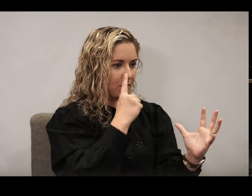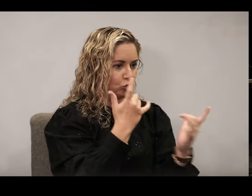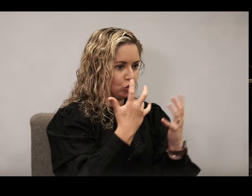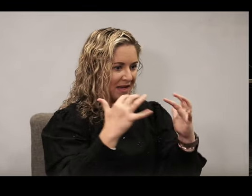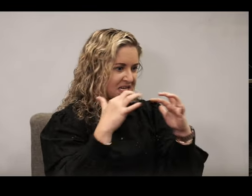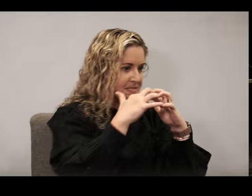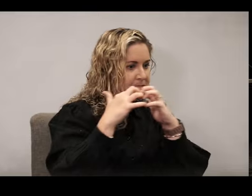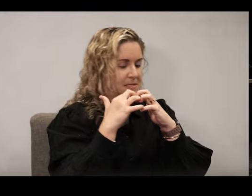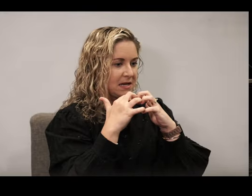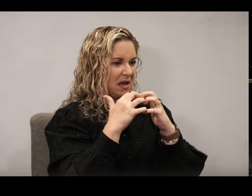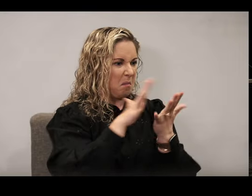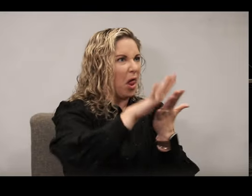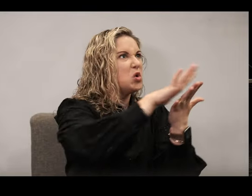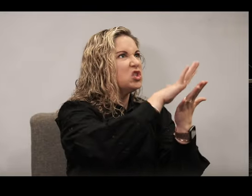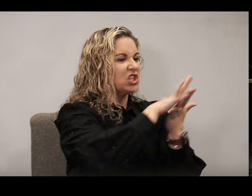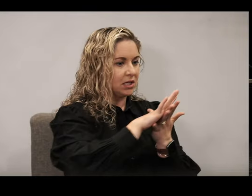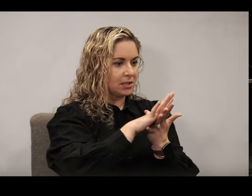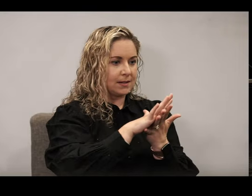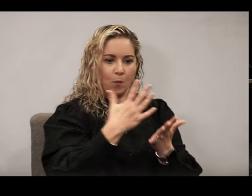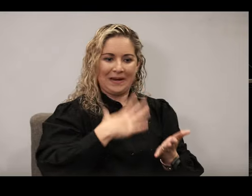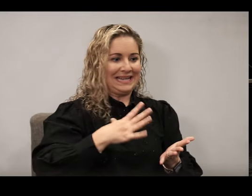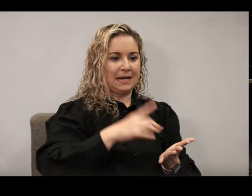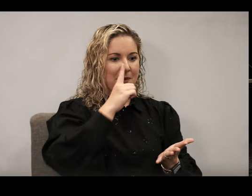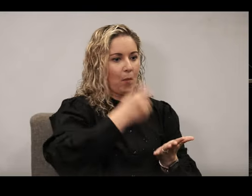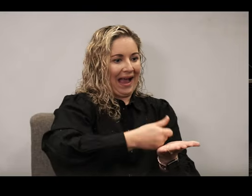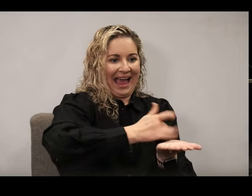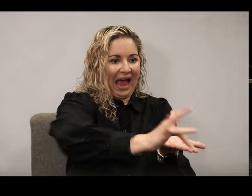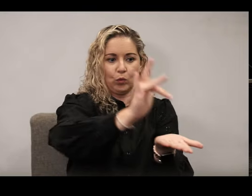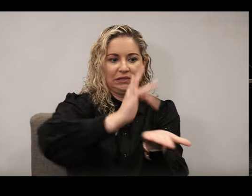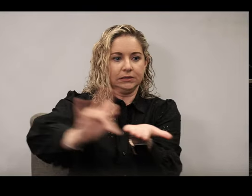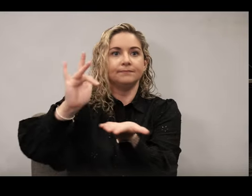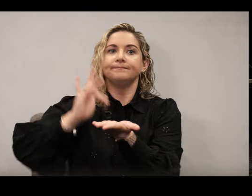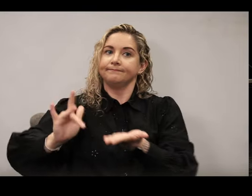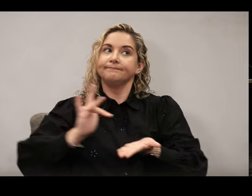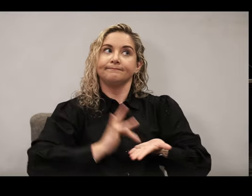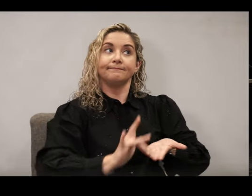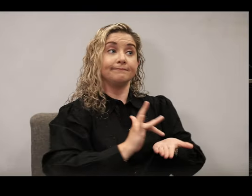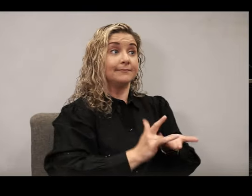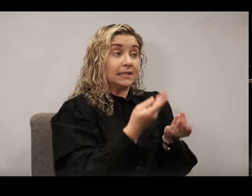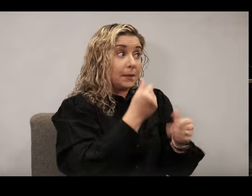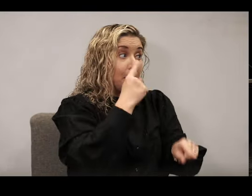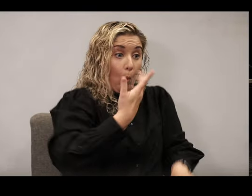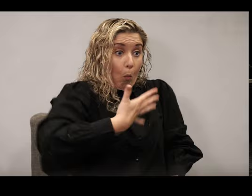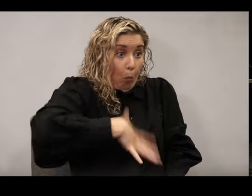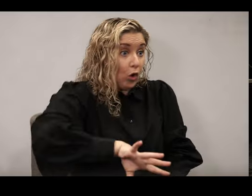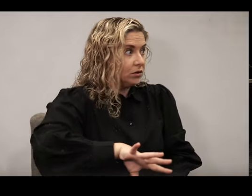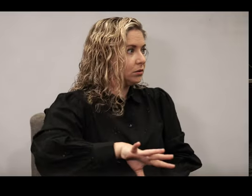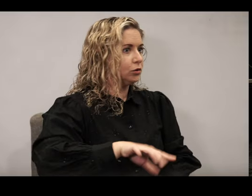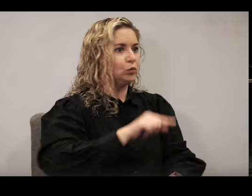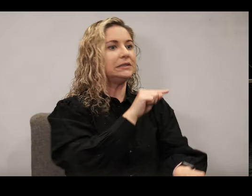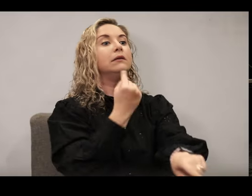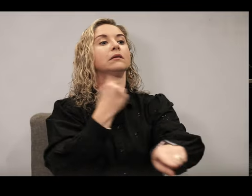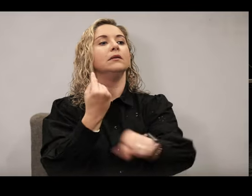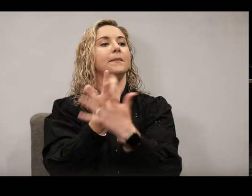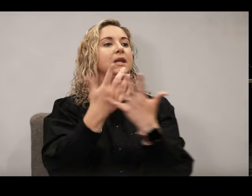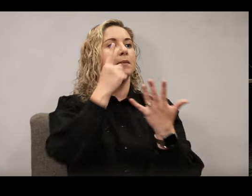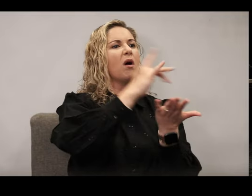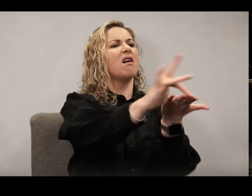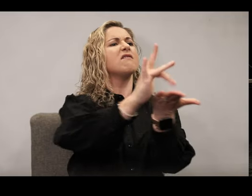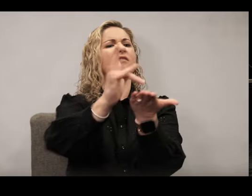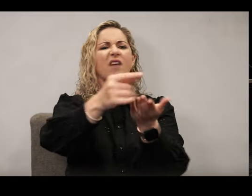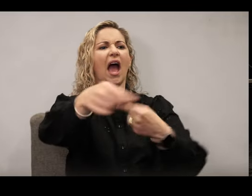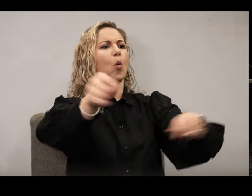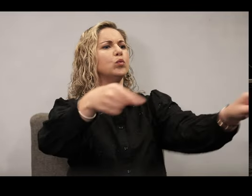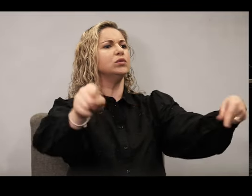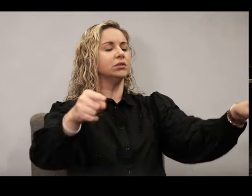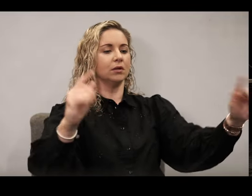die out. And in fact, some are proposing policies that will mean large chunks of humanity do die out. And those who die out will particularly be